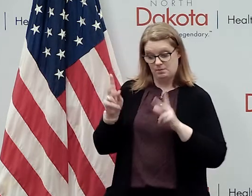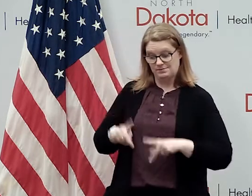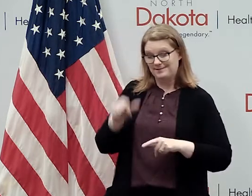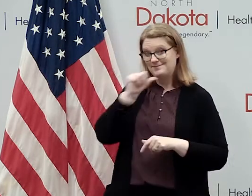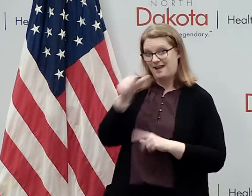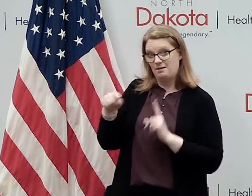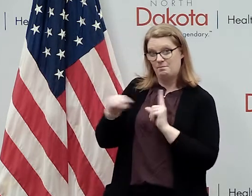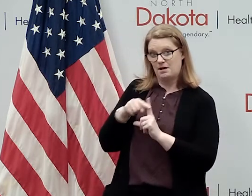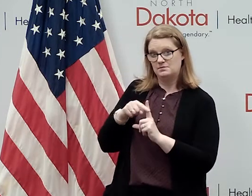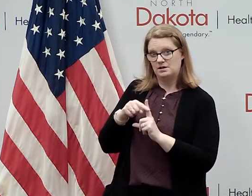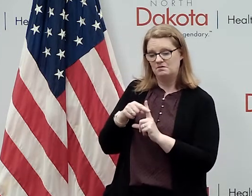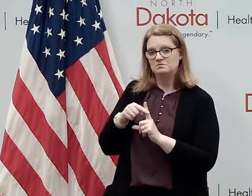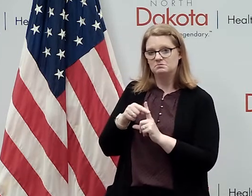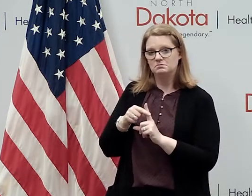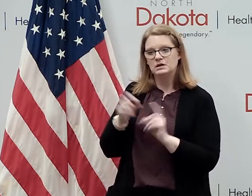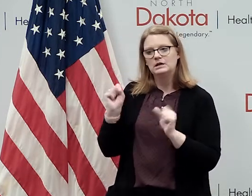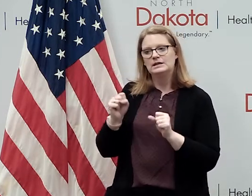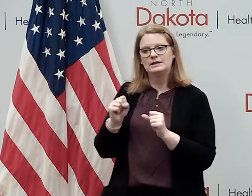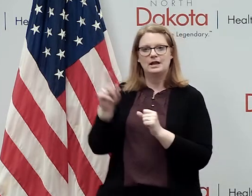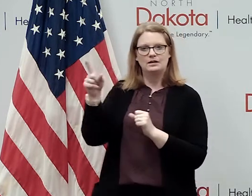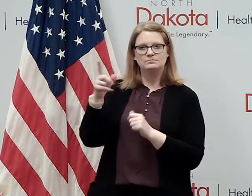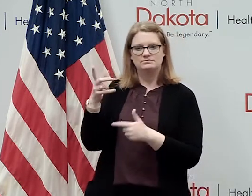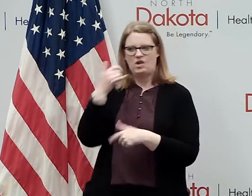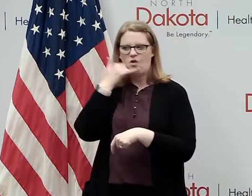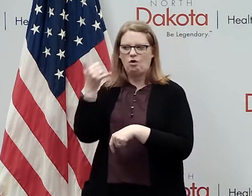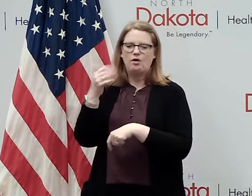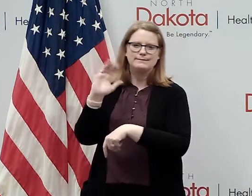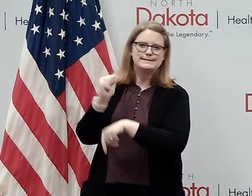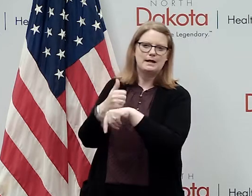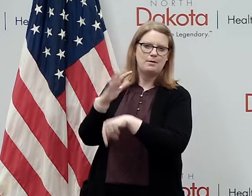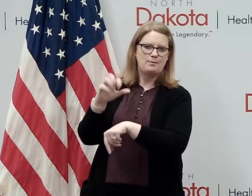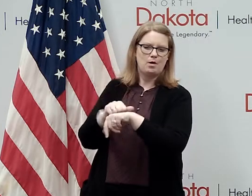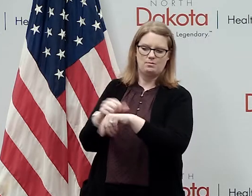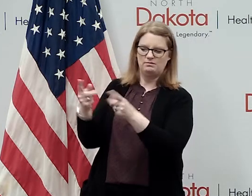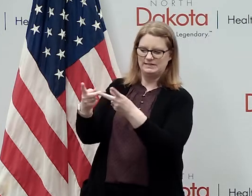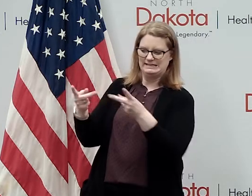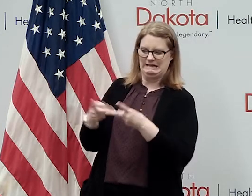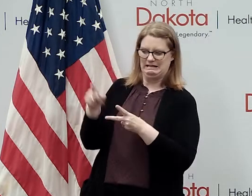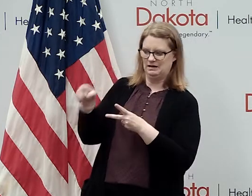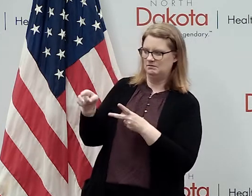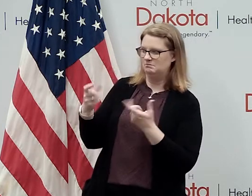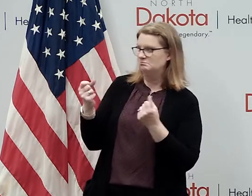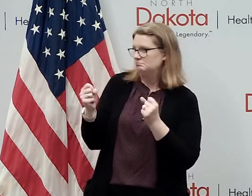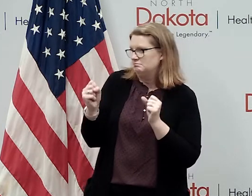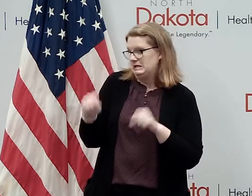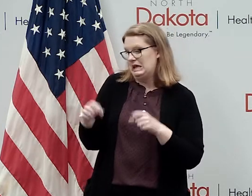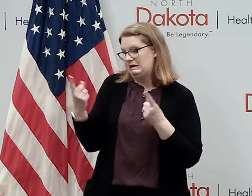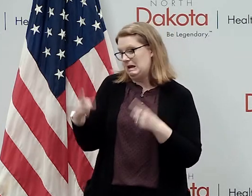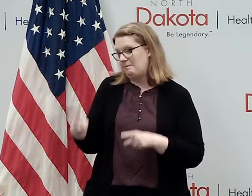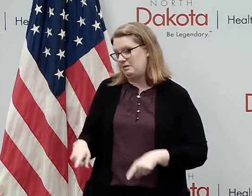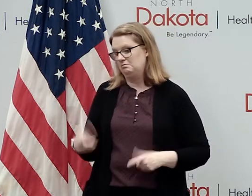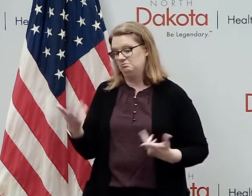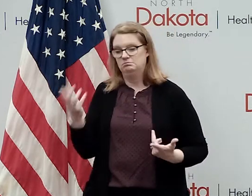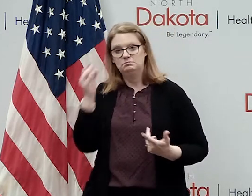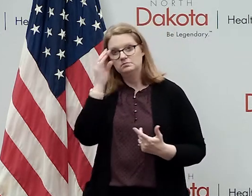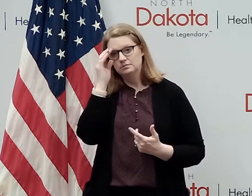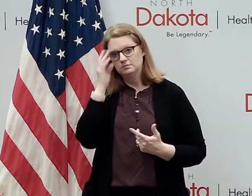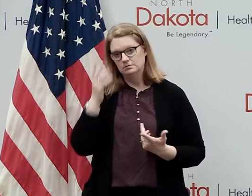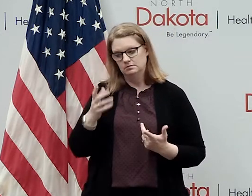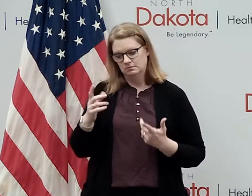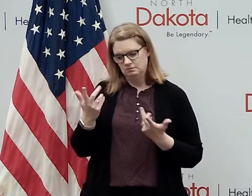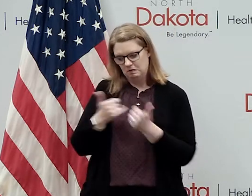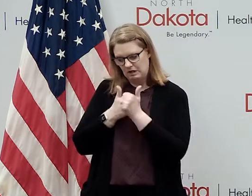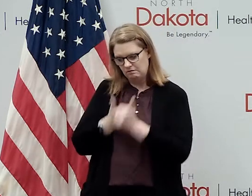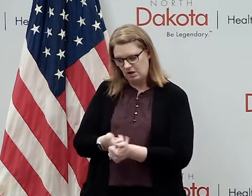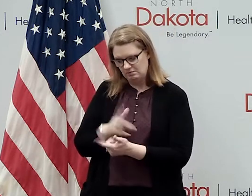outside visitation should be coordinated with the respective facility and can already be occurring per the individualized facility